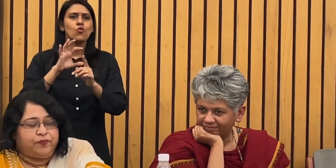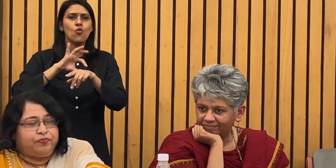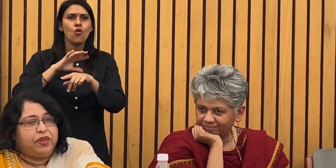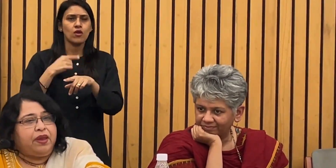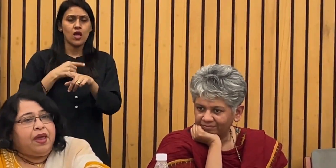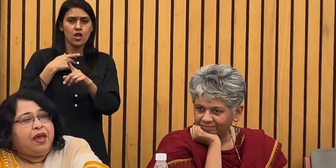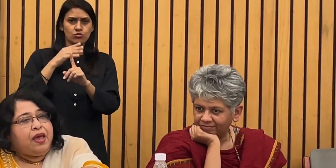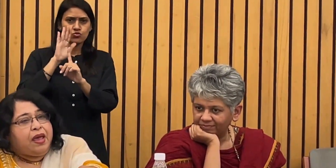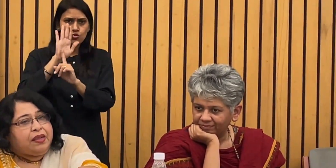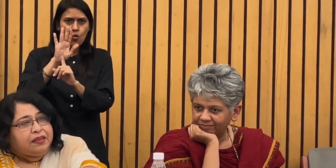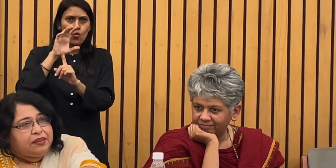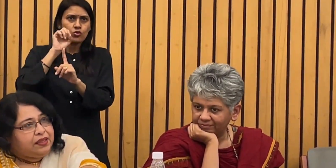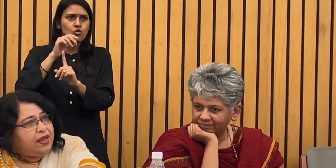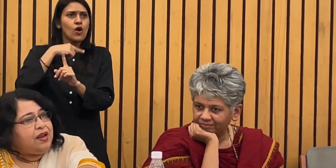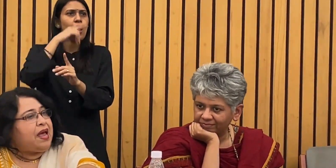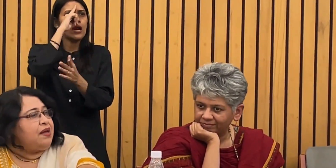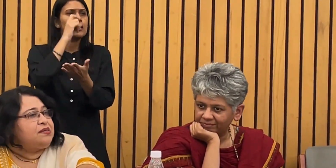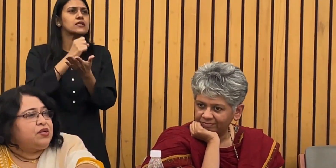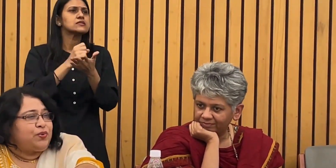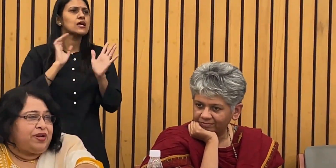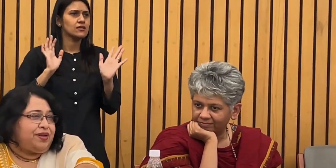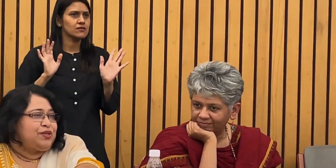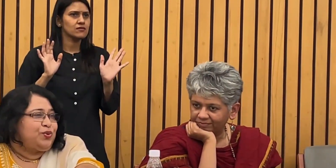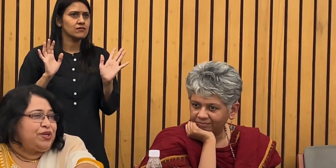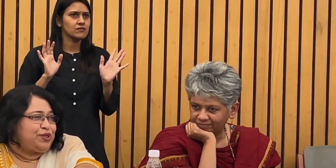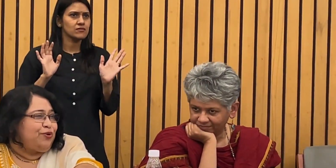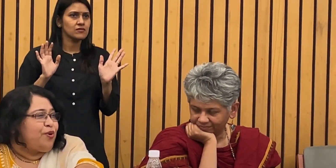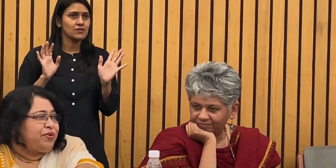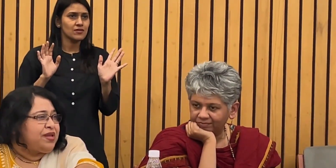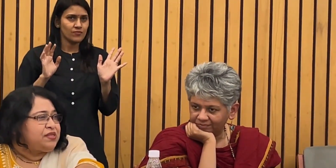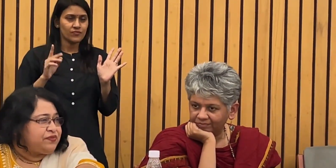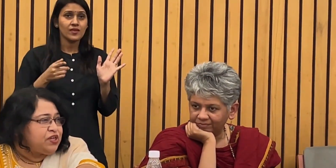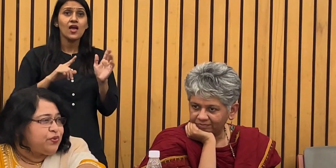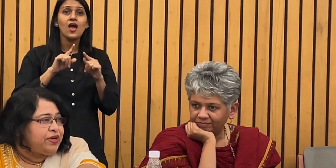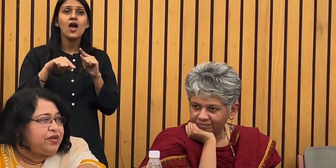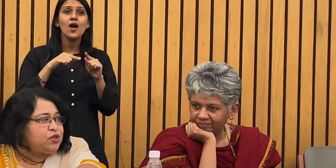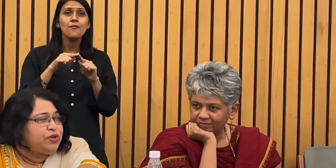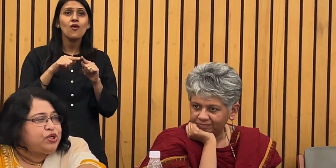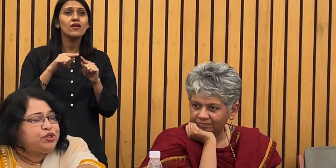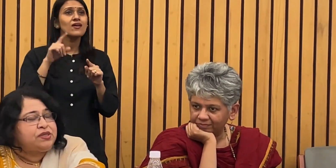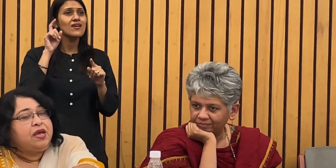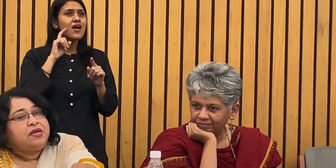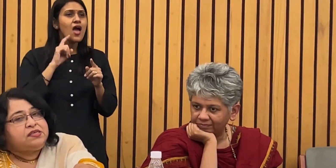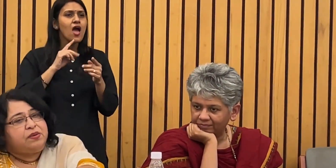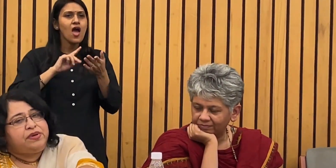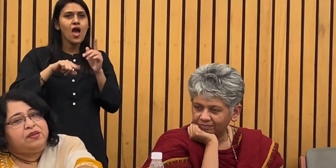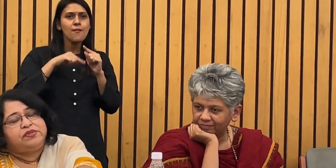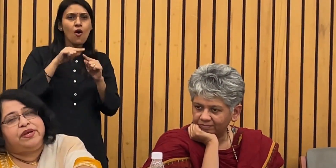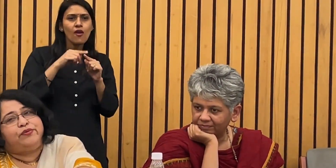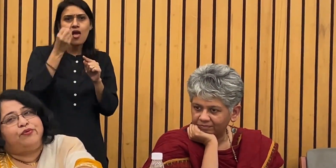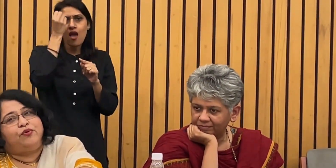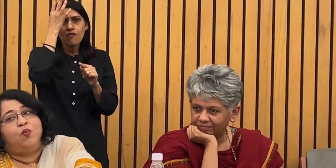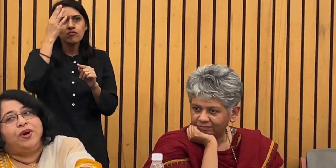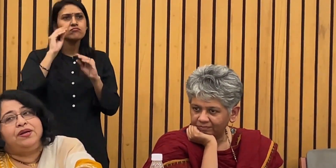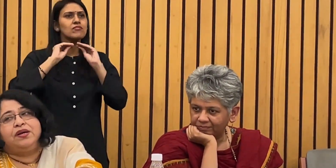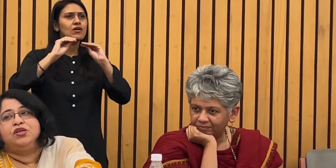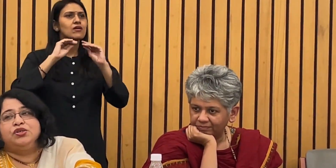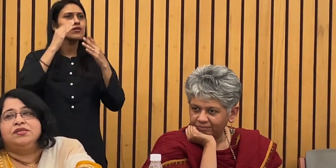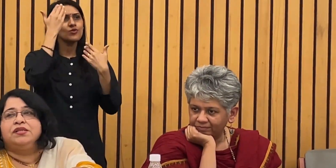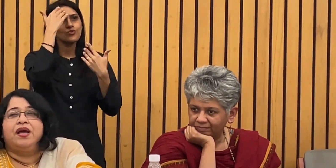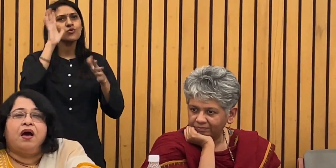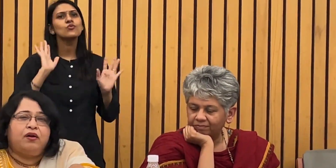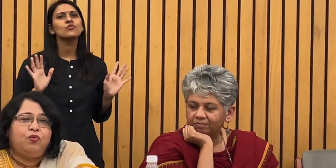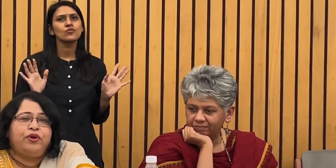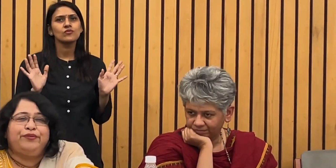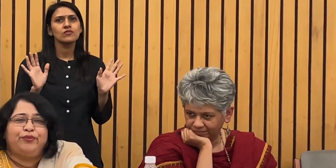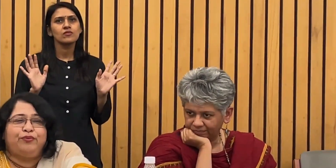not. They lack sexuality education, comprehensive sexuality education. Sometimes they don't know what